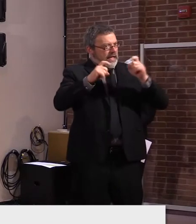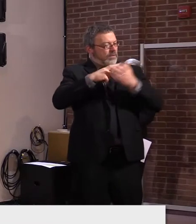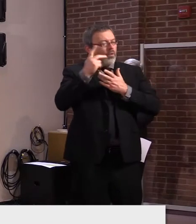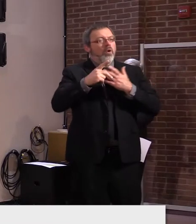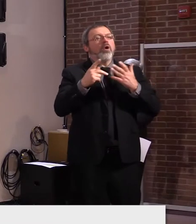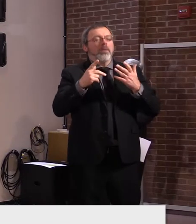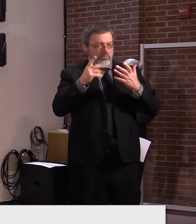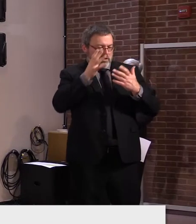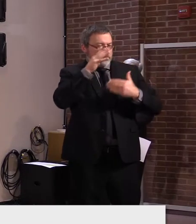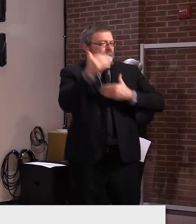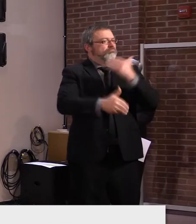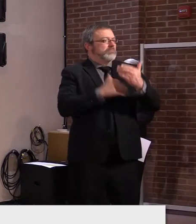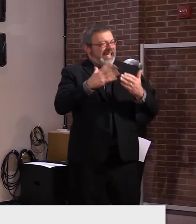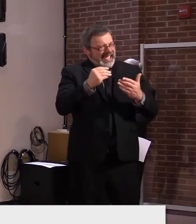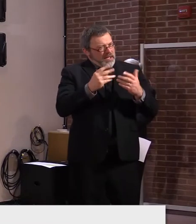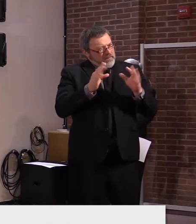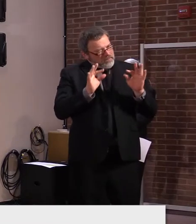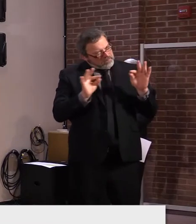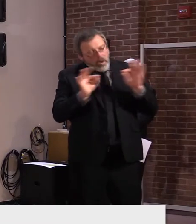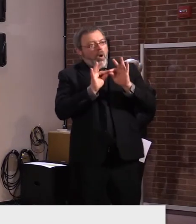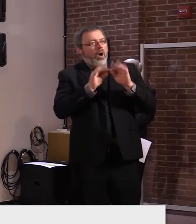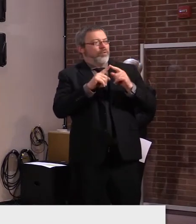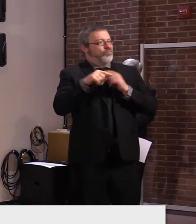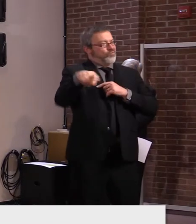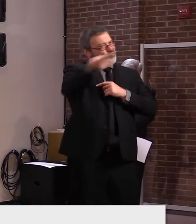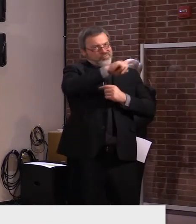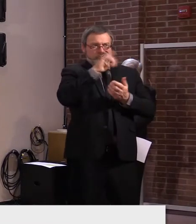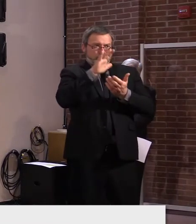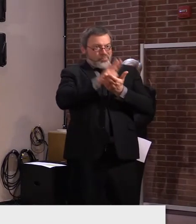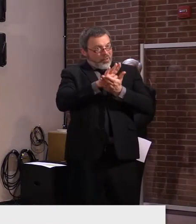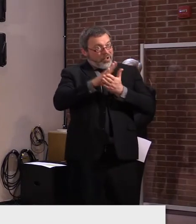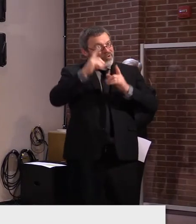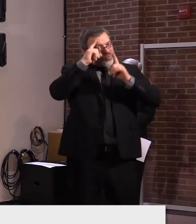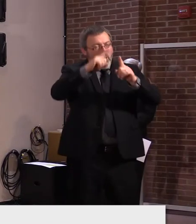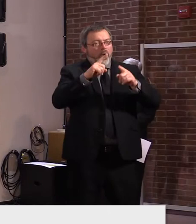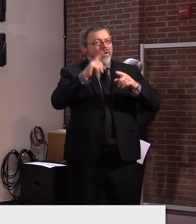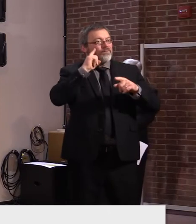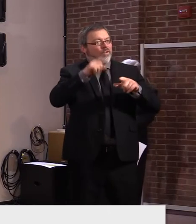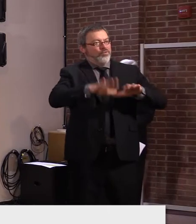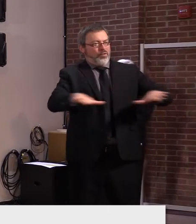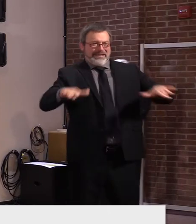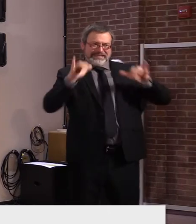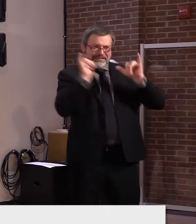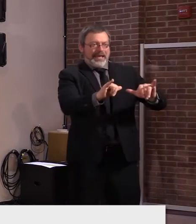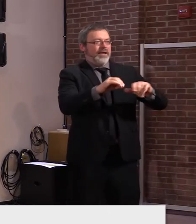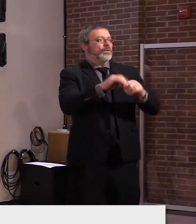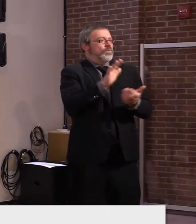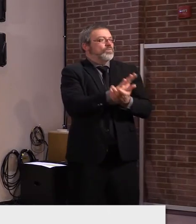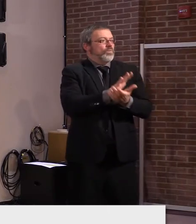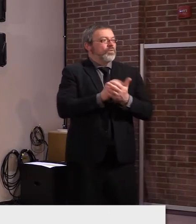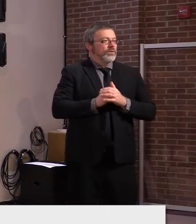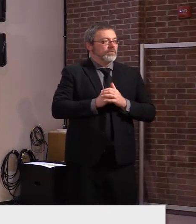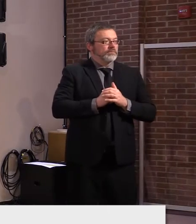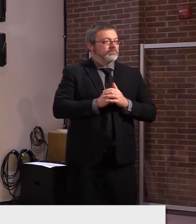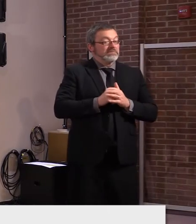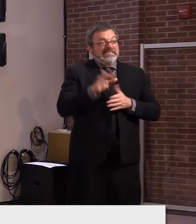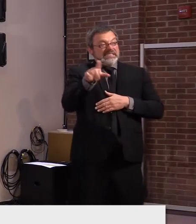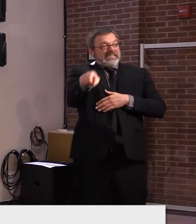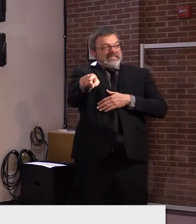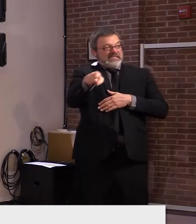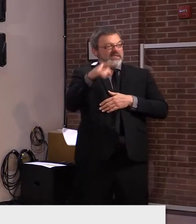but also keep students in school. As of Friday, we've laid out the description of all of our testing options, and now we're going to focus